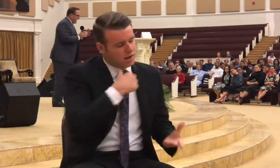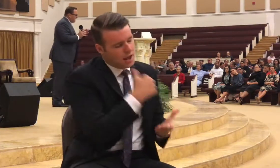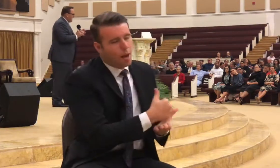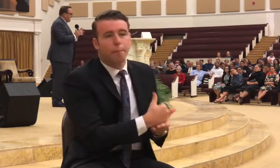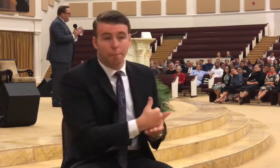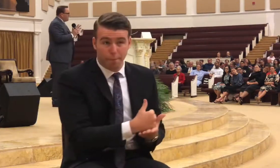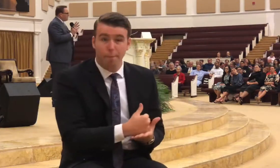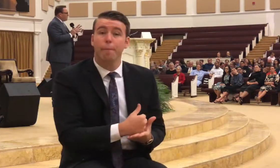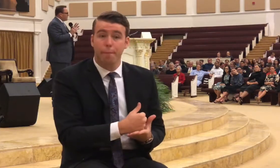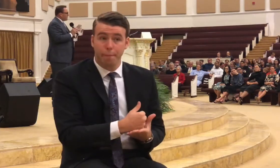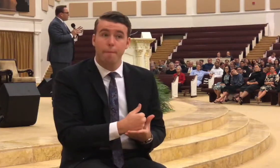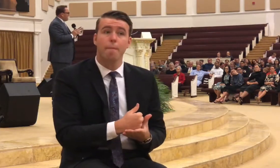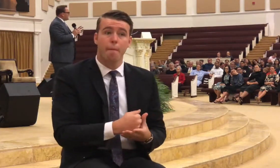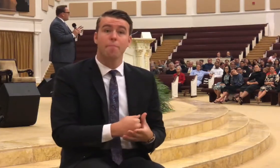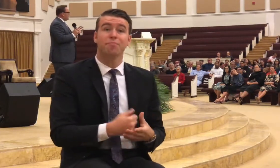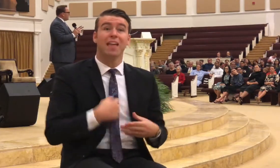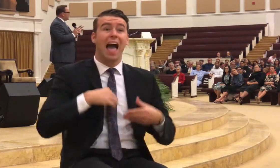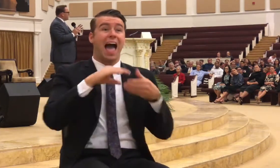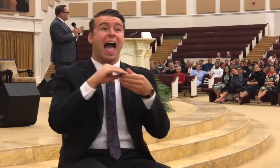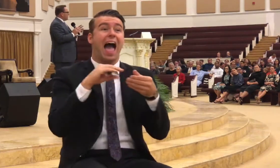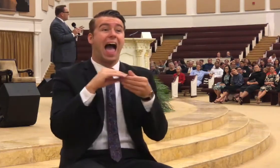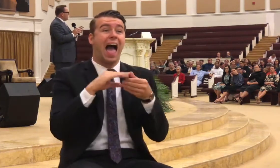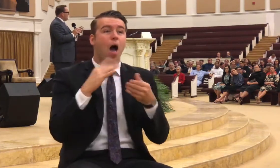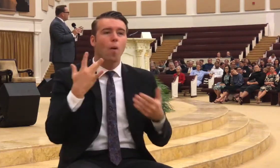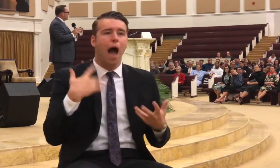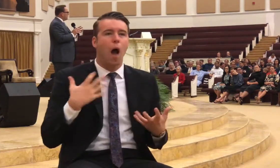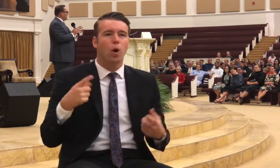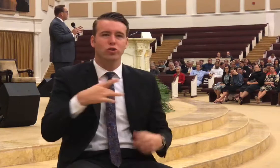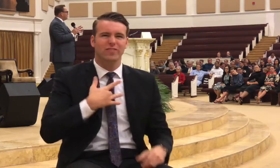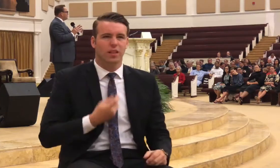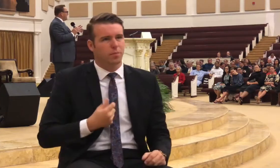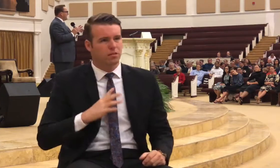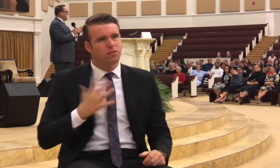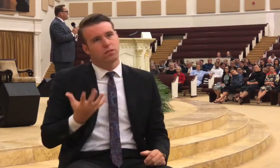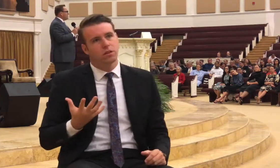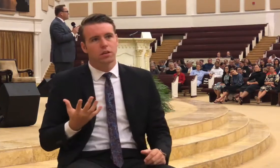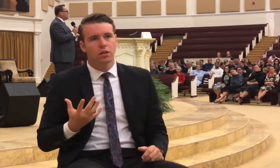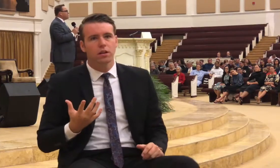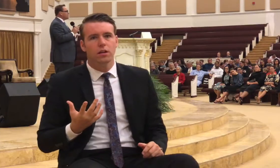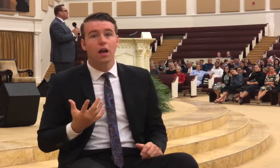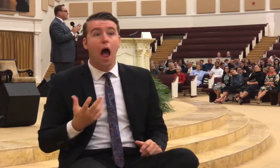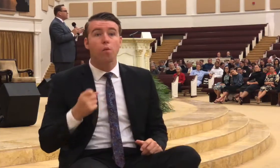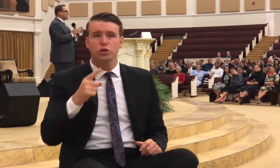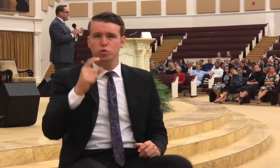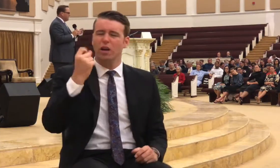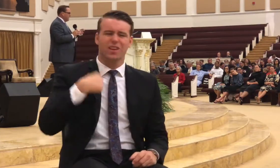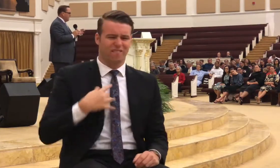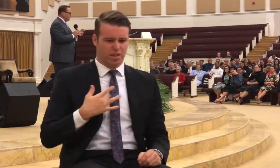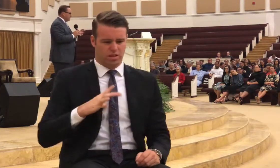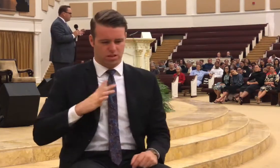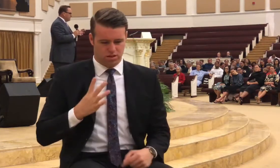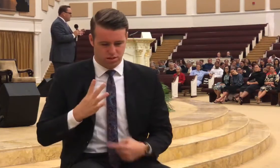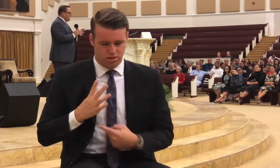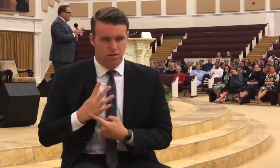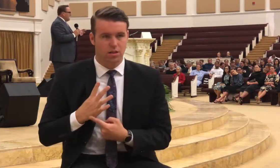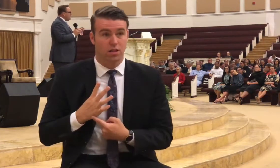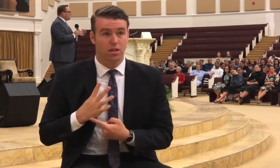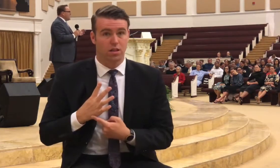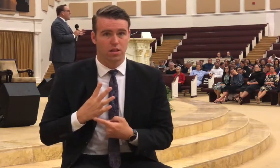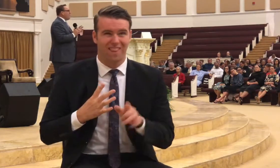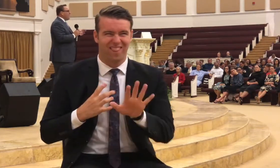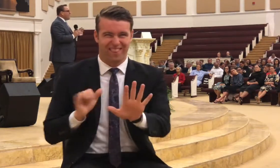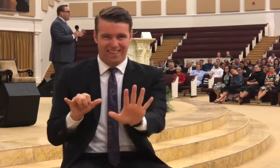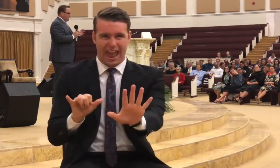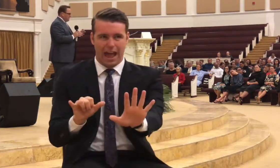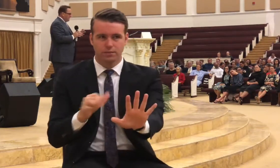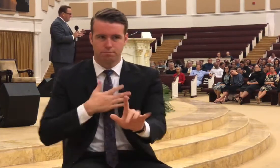And I'm going this way because I want to get you stirred up a little bit. I want you recognizing those emotions that you're feeling right now. Every